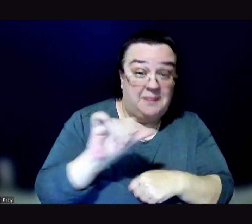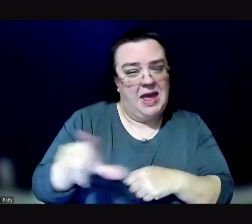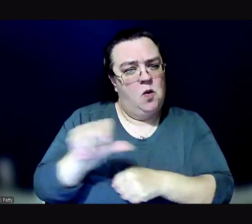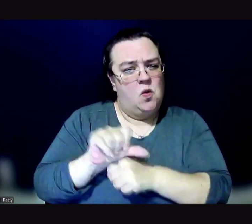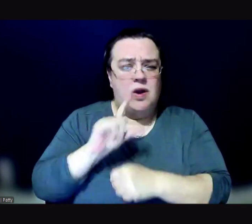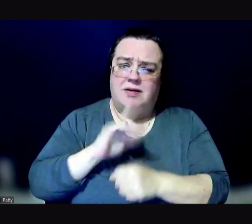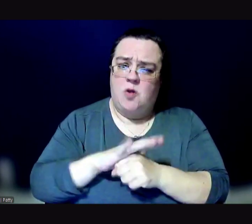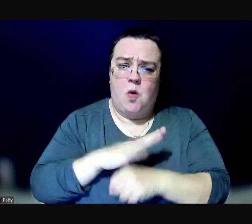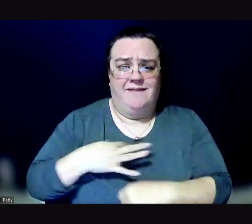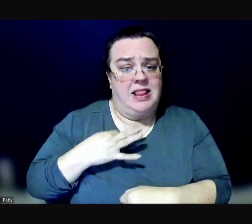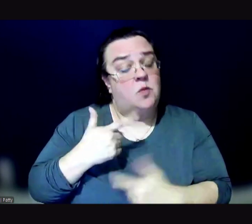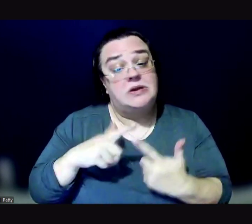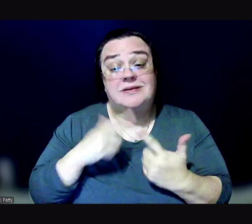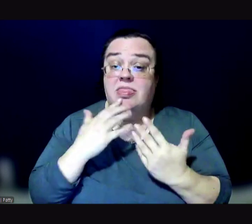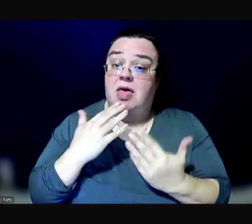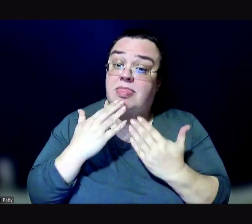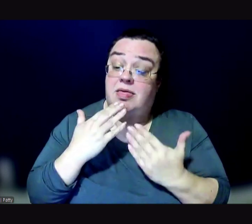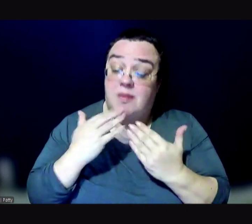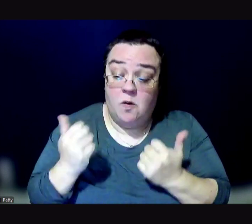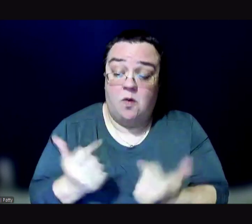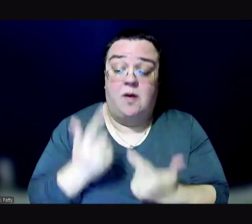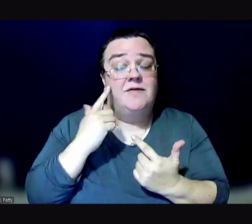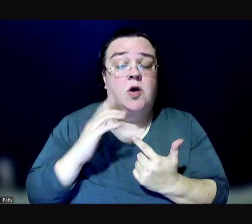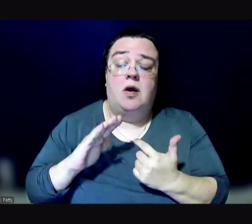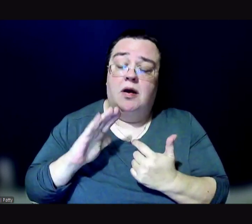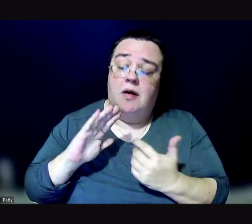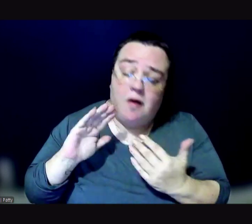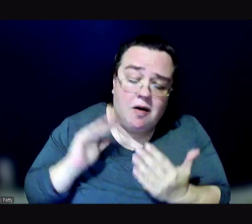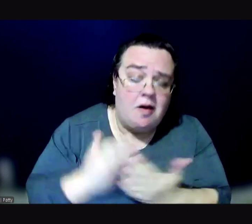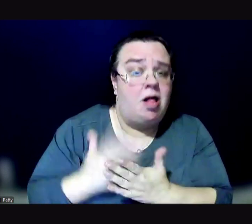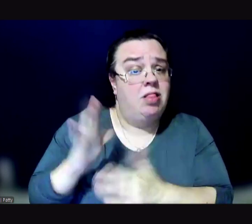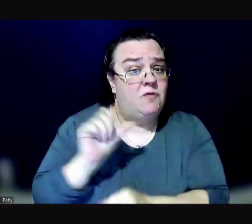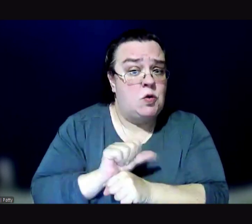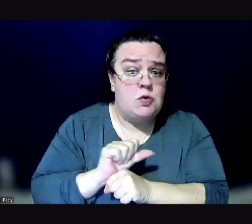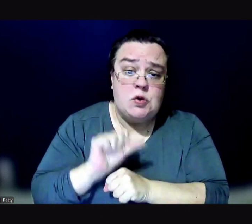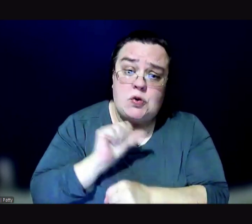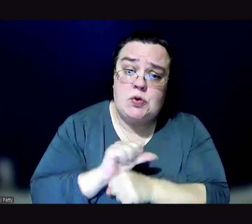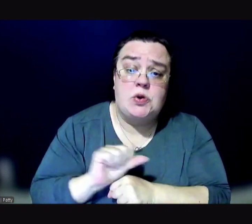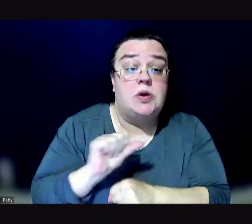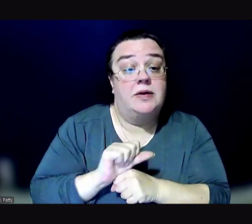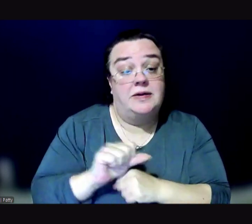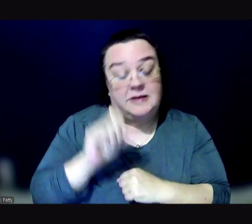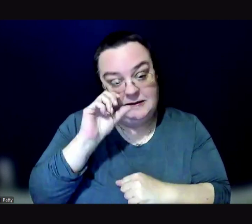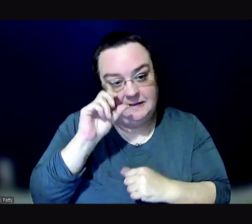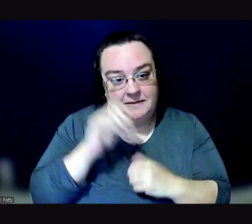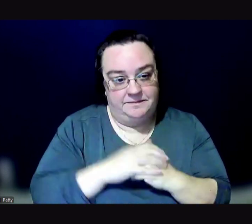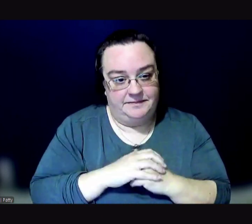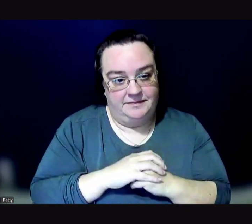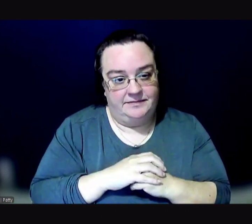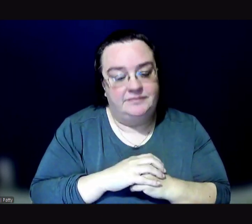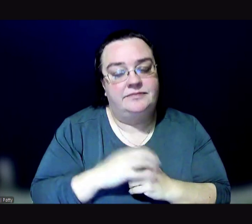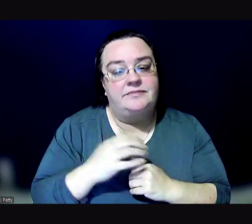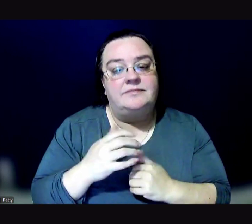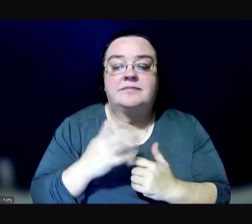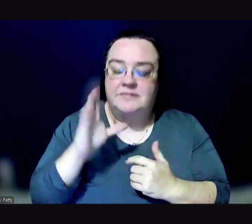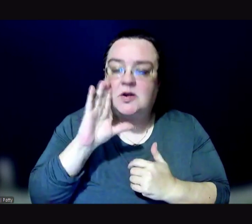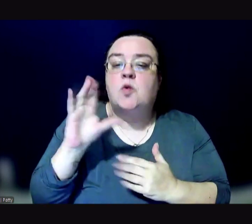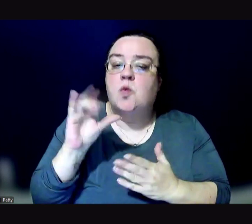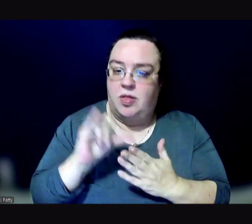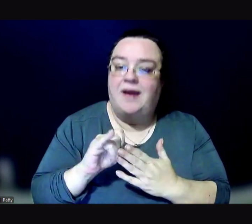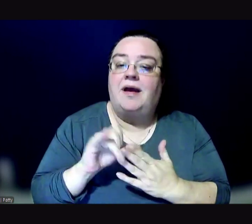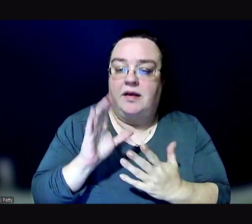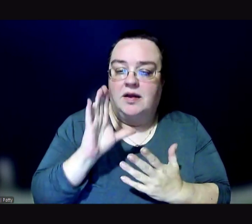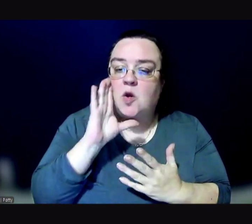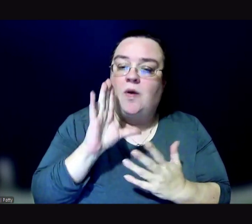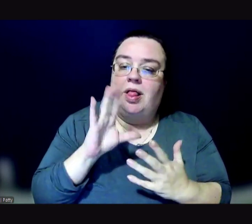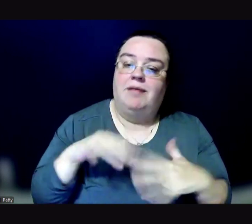you for all the work that you put in. And I, like you, it will take time to kind of